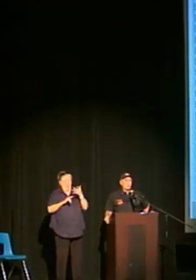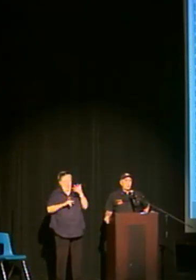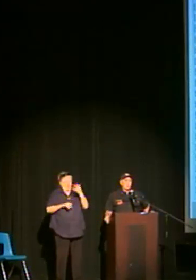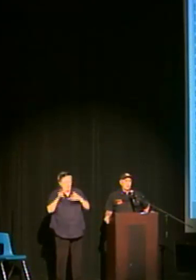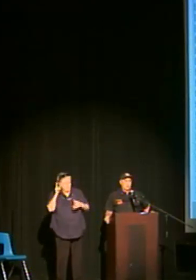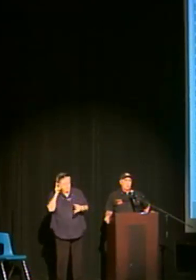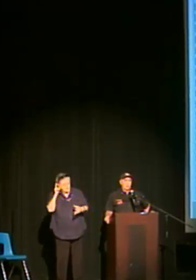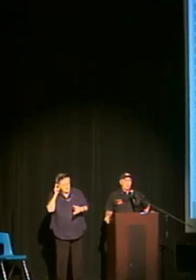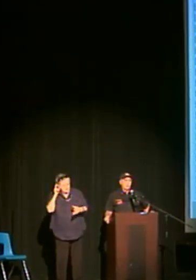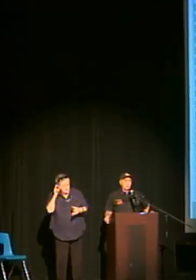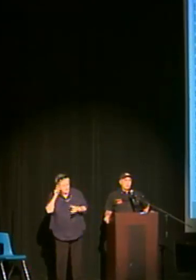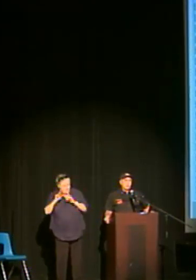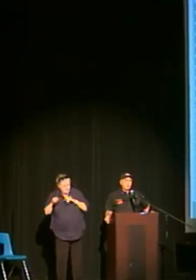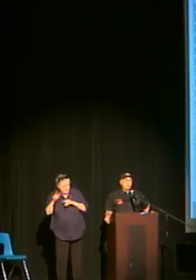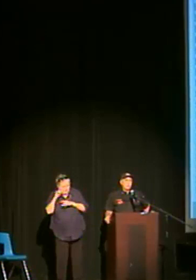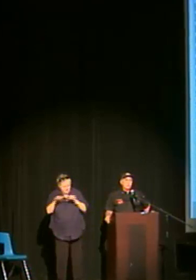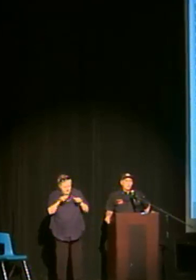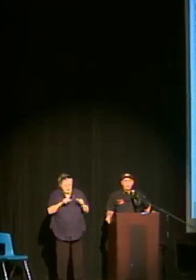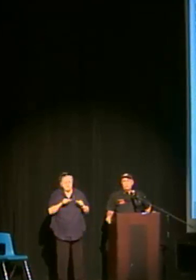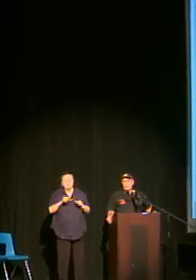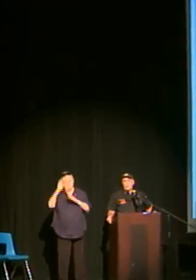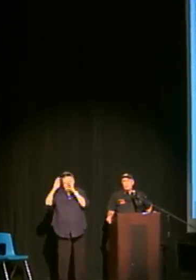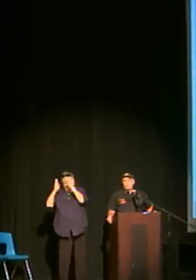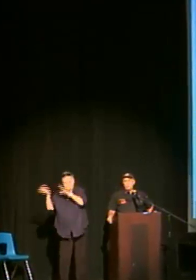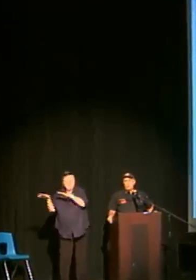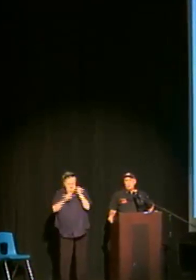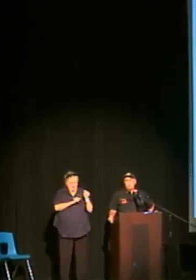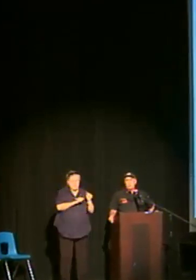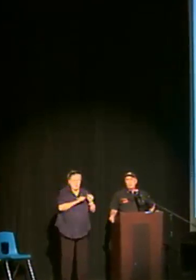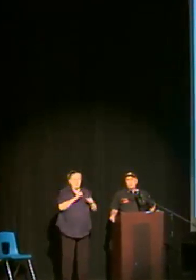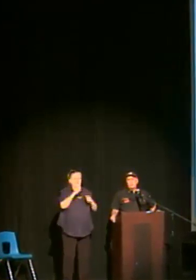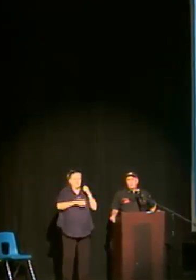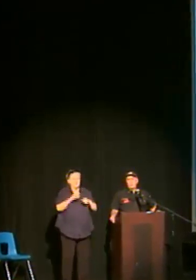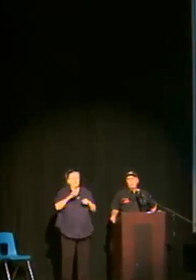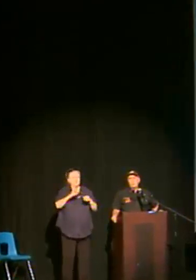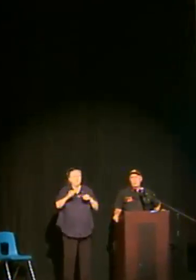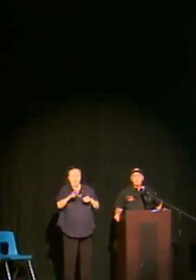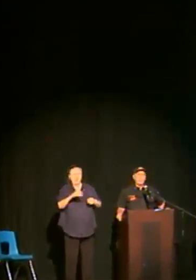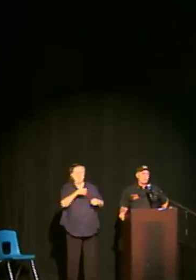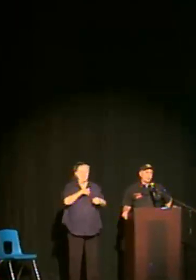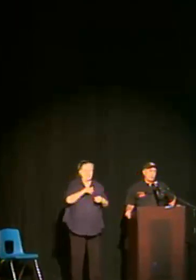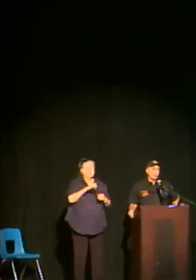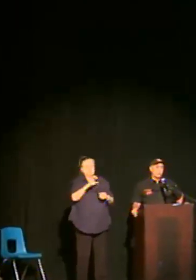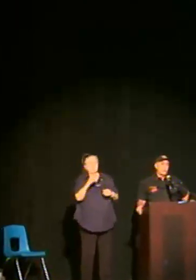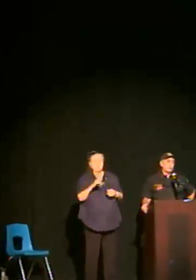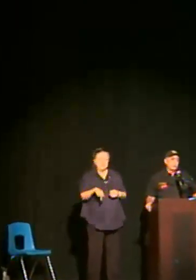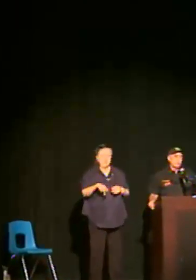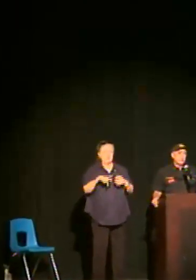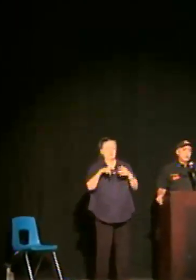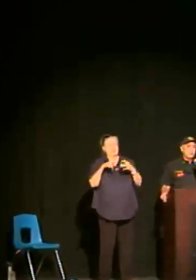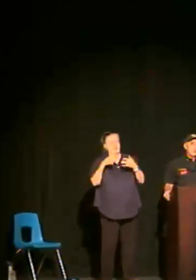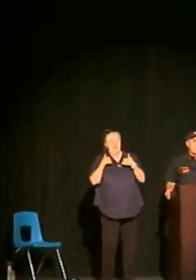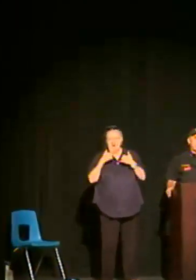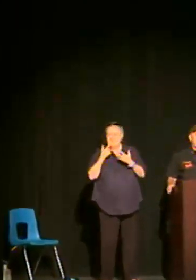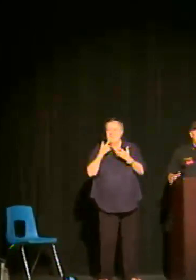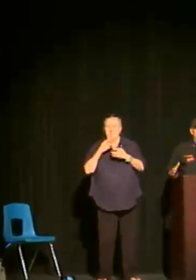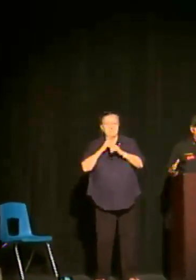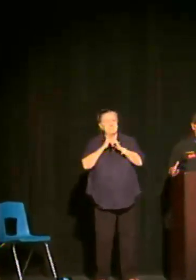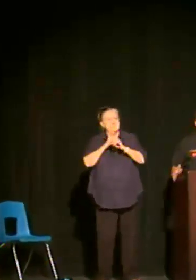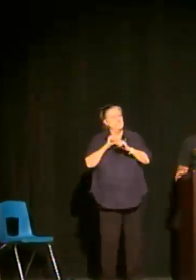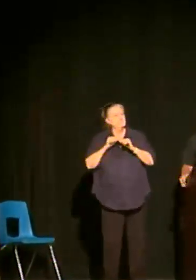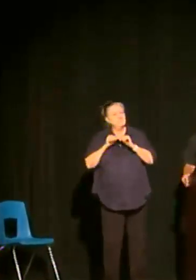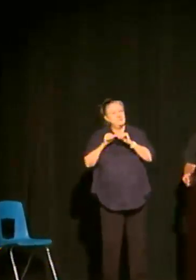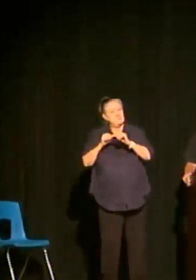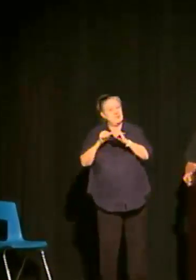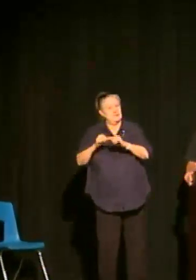to the evacuation orders, the difficult job that the sheriff and CHP in maintaining those roadblocks. And